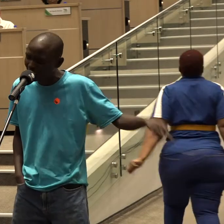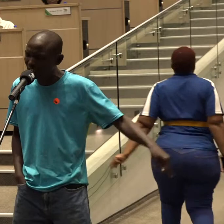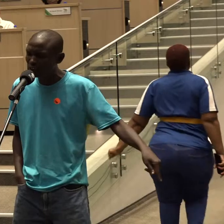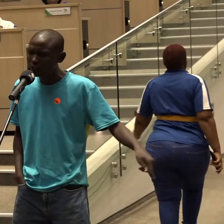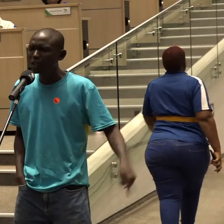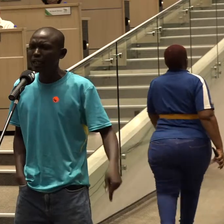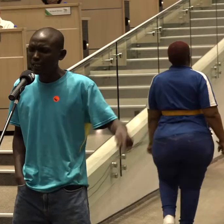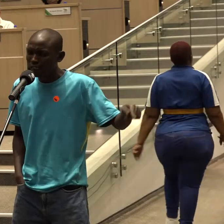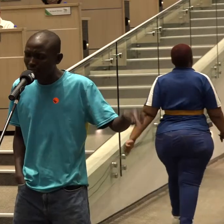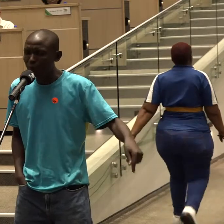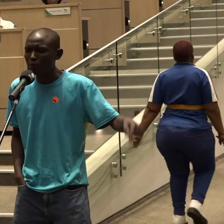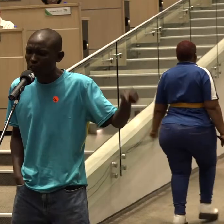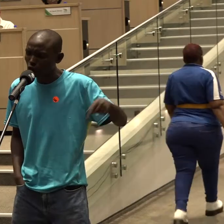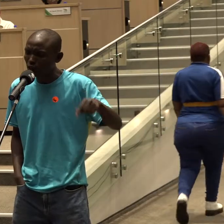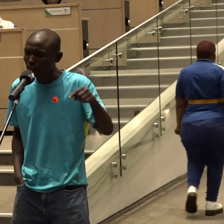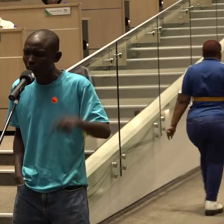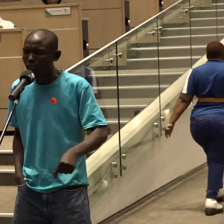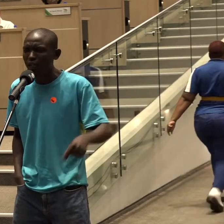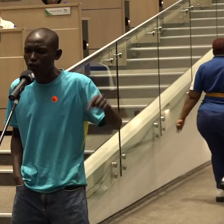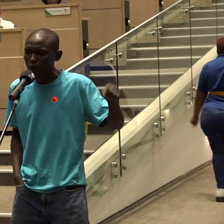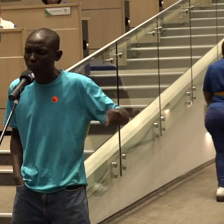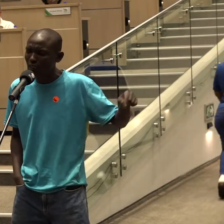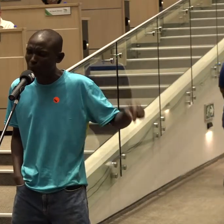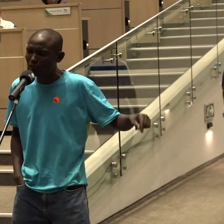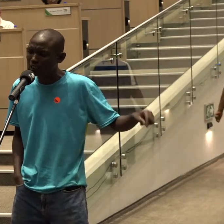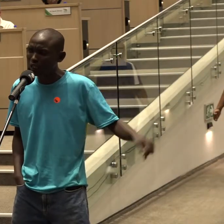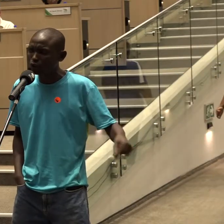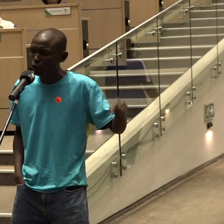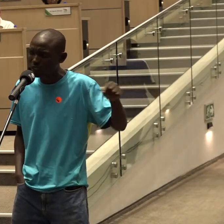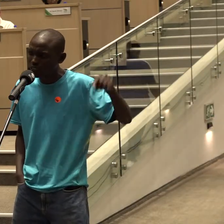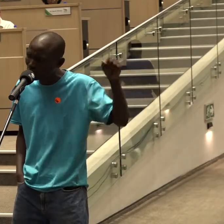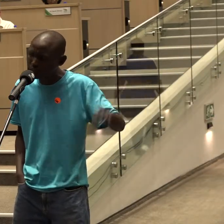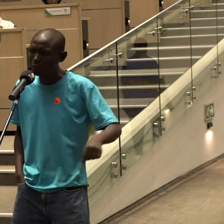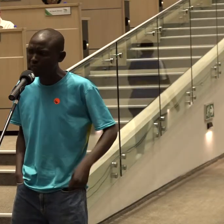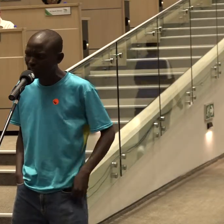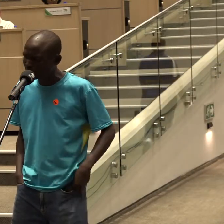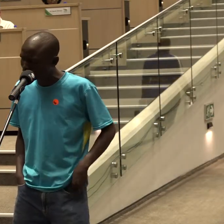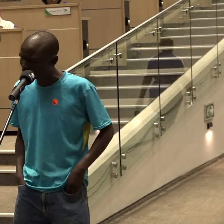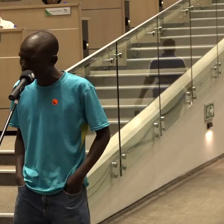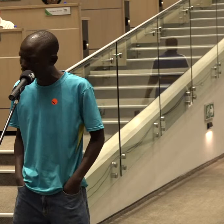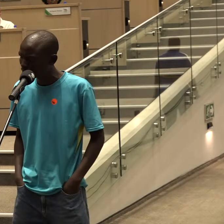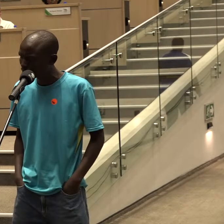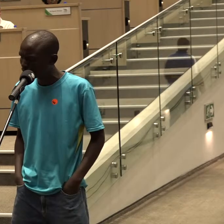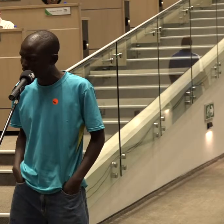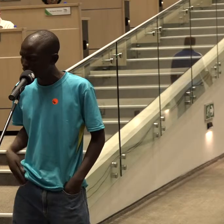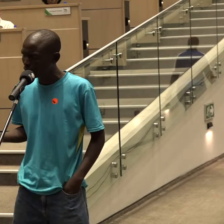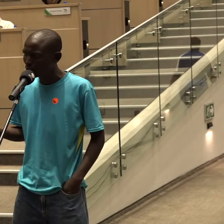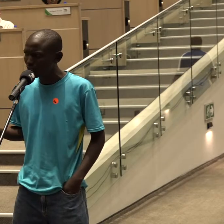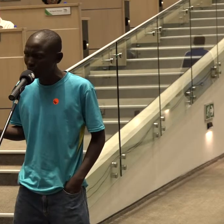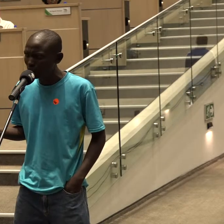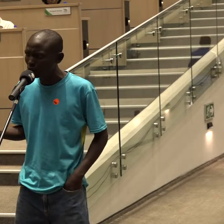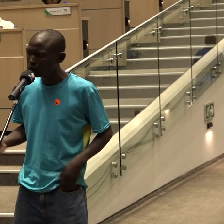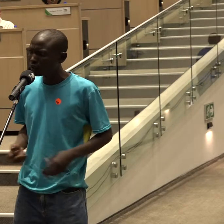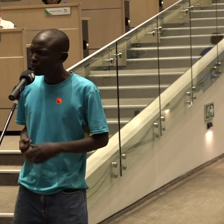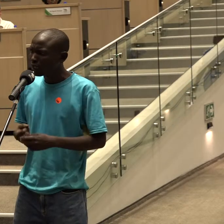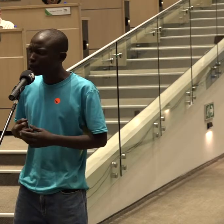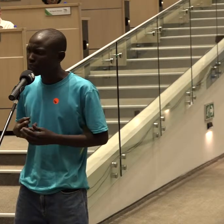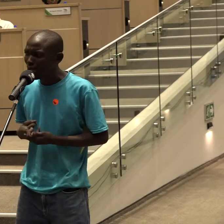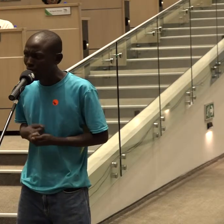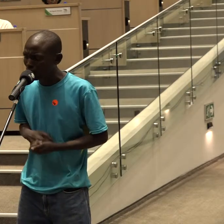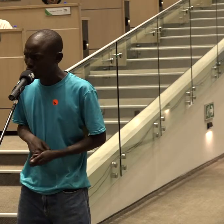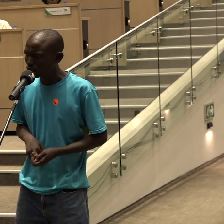here and you must notice us or must update us on our services foreign